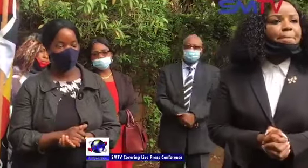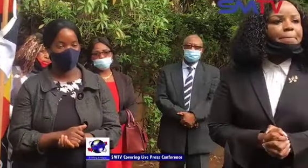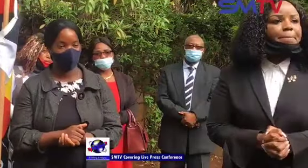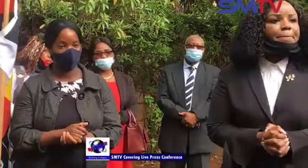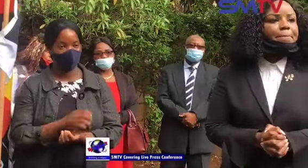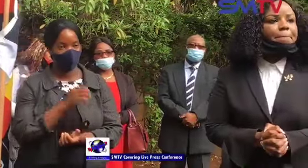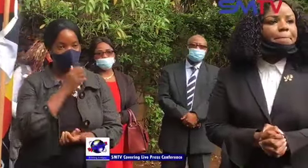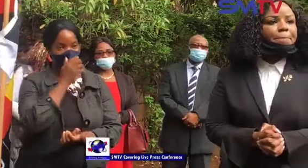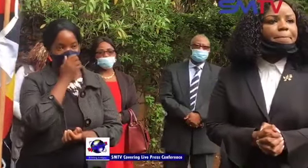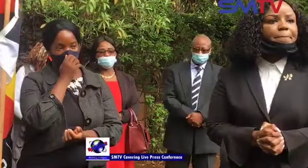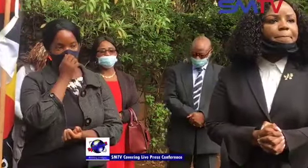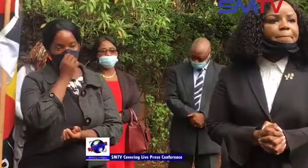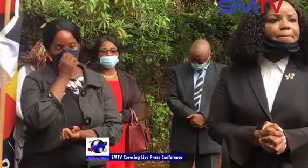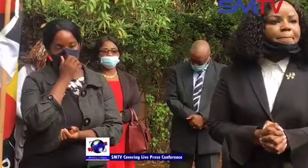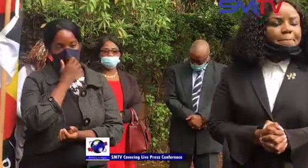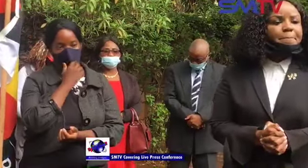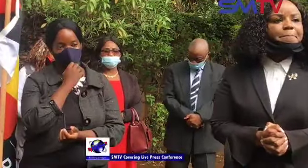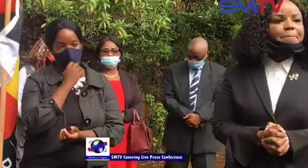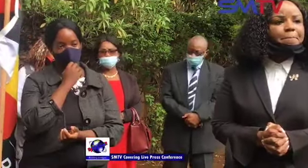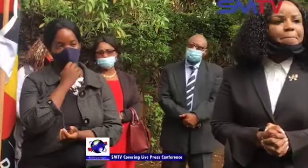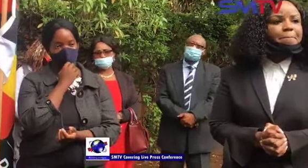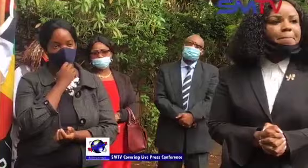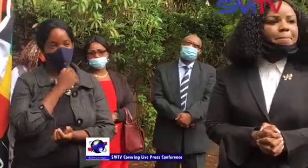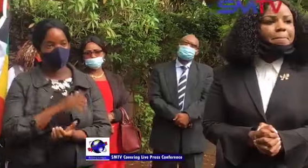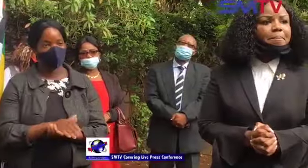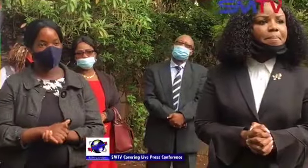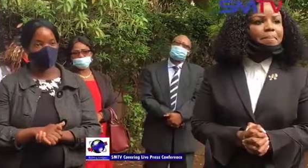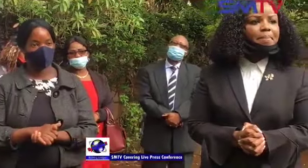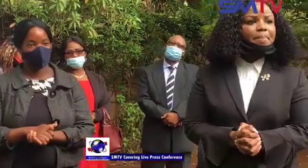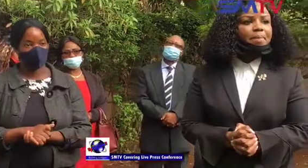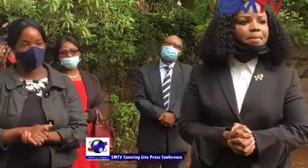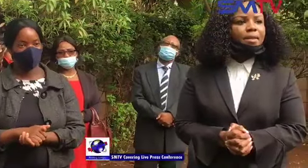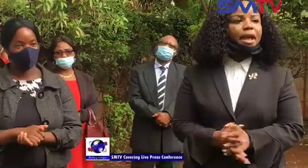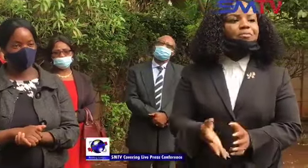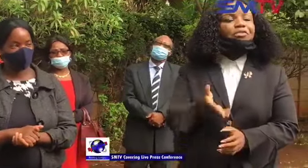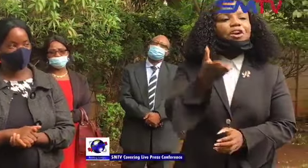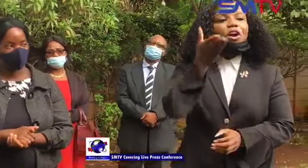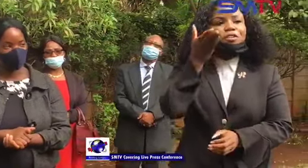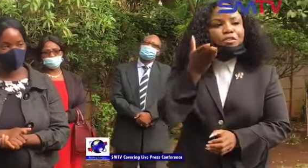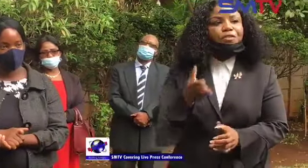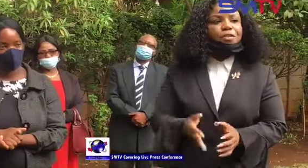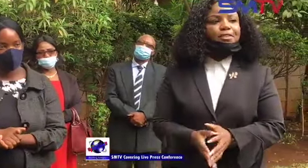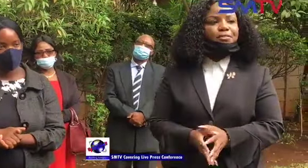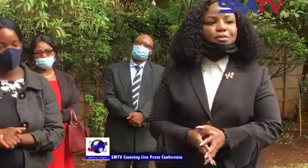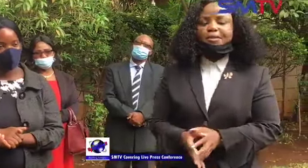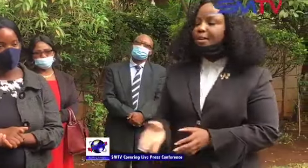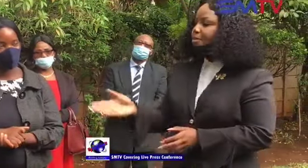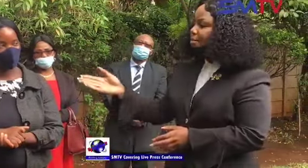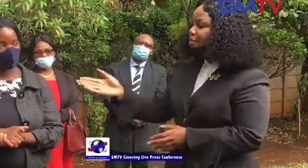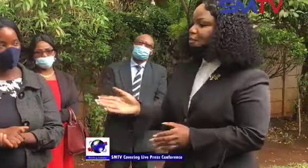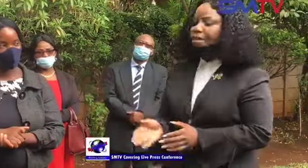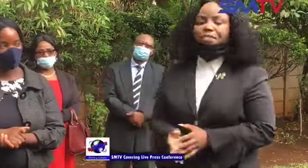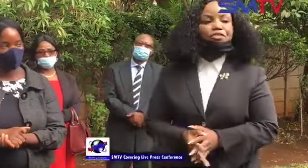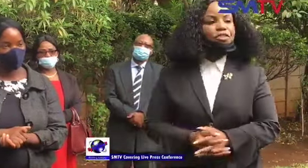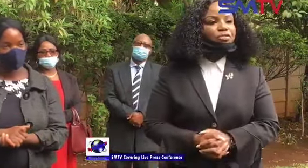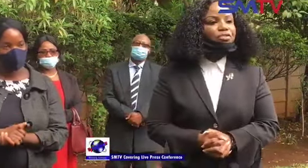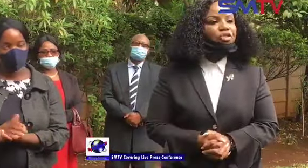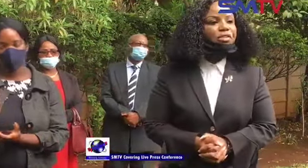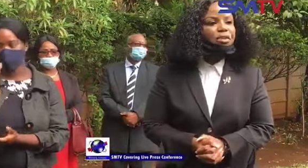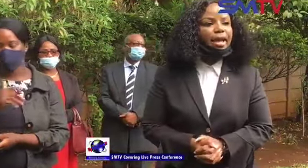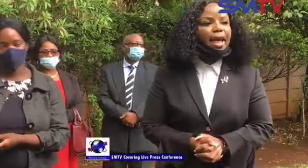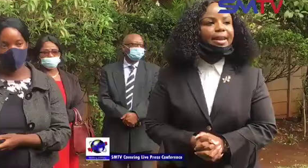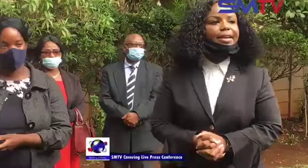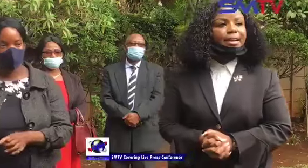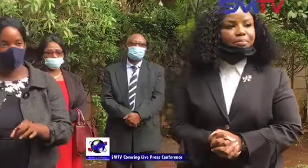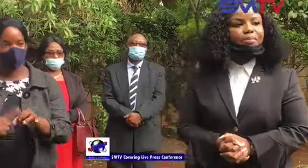Yes, Blessed. I think my name is Blessed Mplanga from our social media and radio news desk. I'm just going to ask you to raise your voice a little bit so that the Treasurer